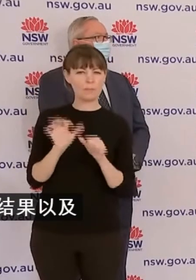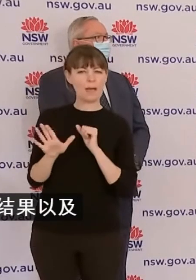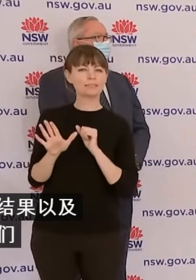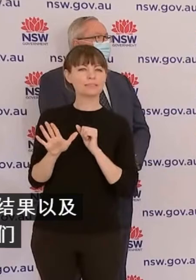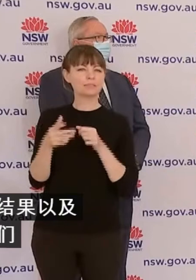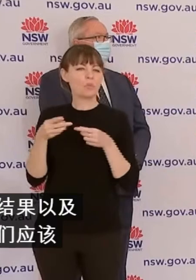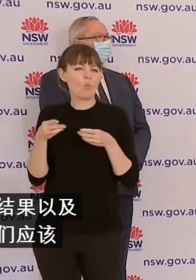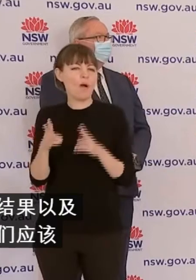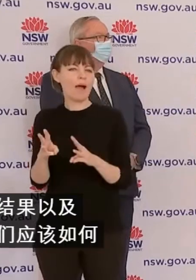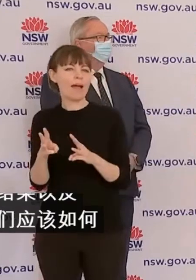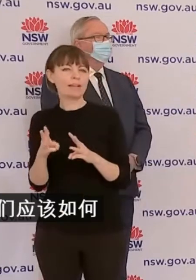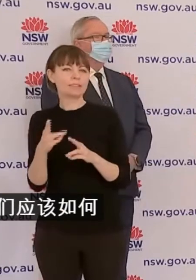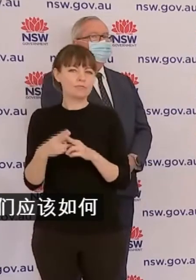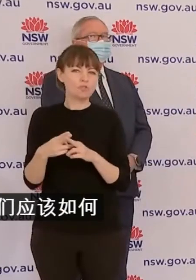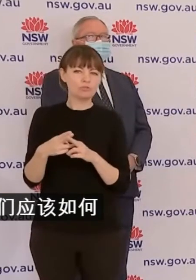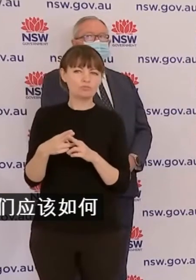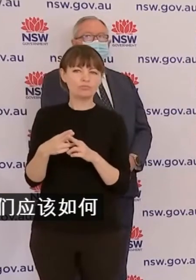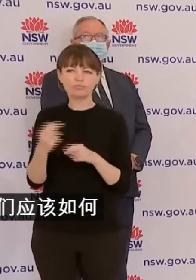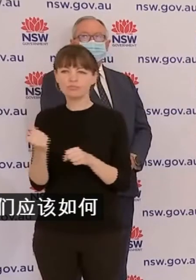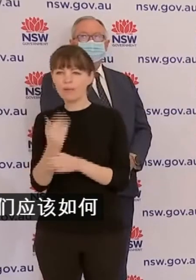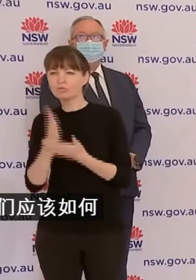community expect how people should be dealt with.